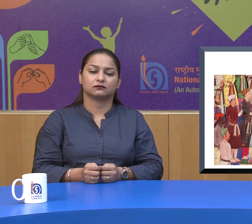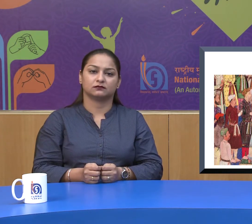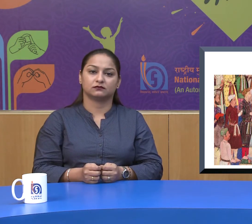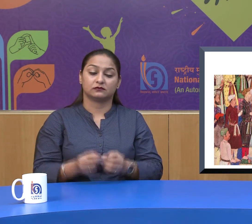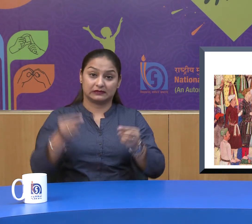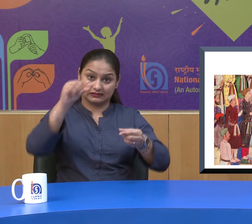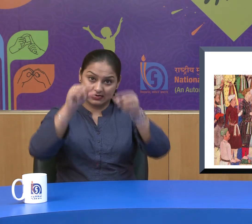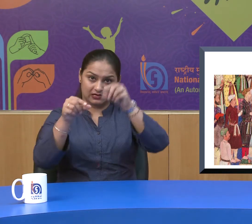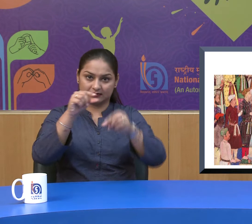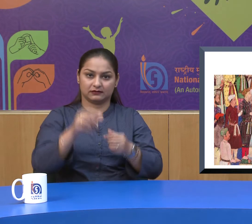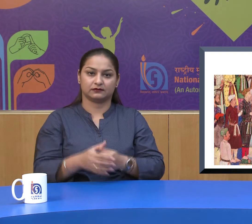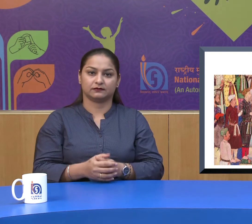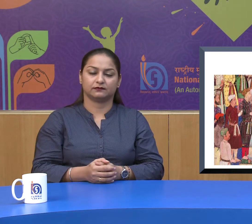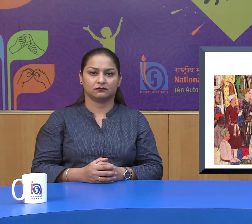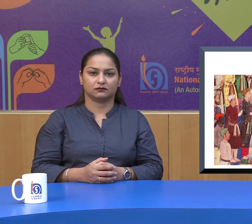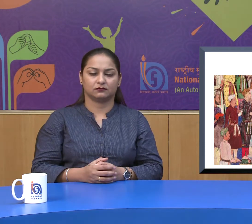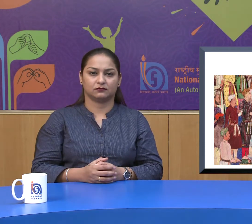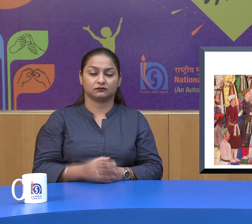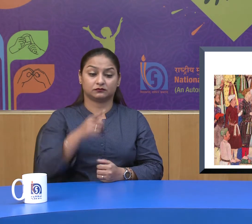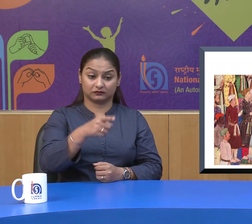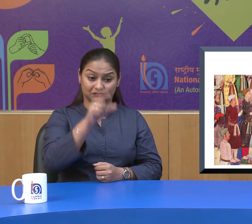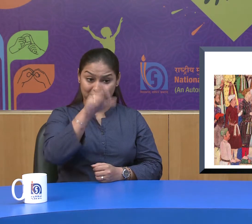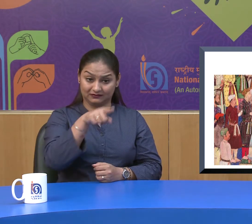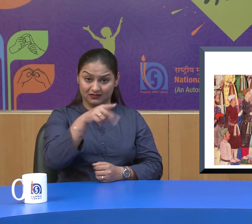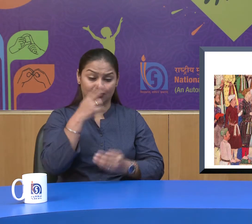sciences. They remained ignorant of the